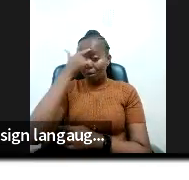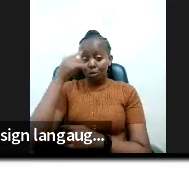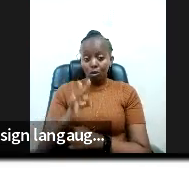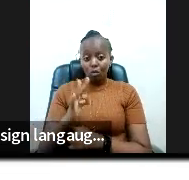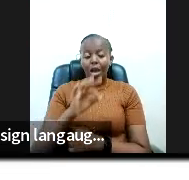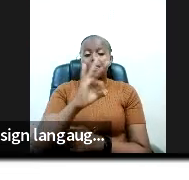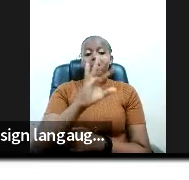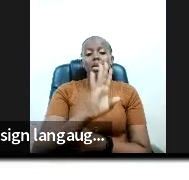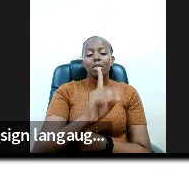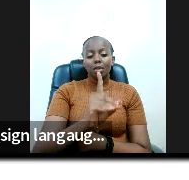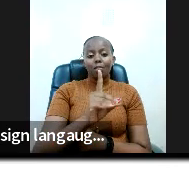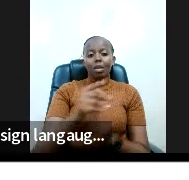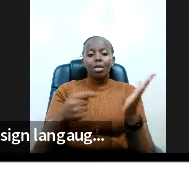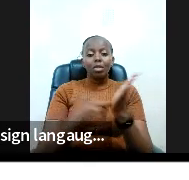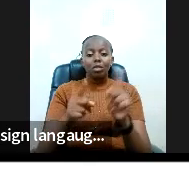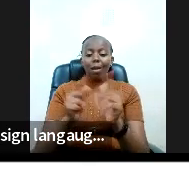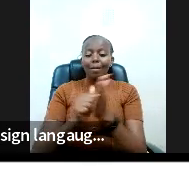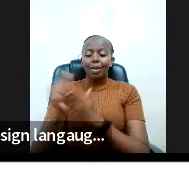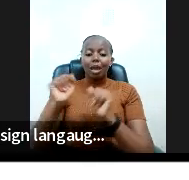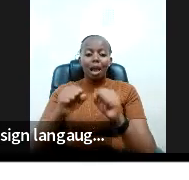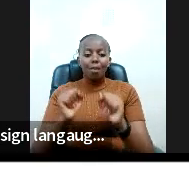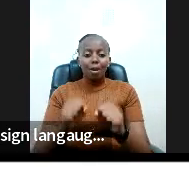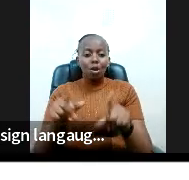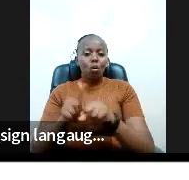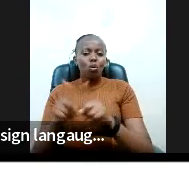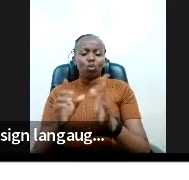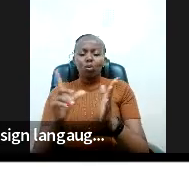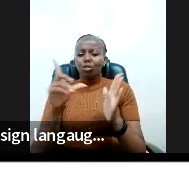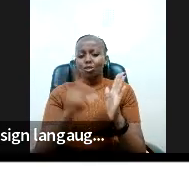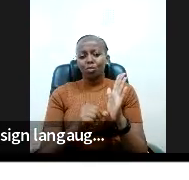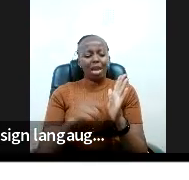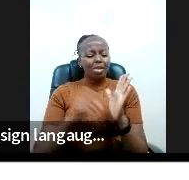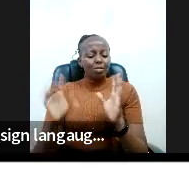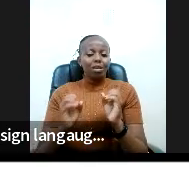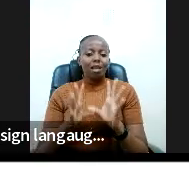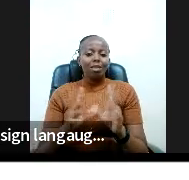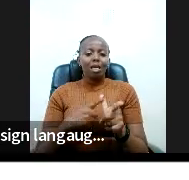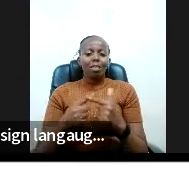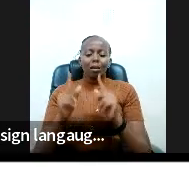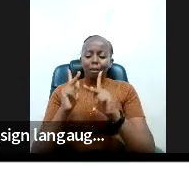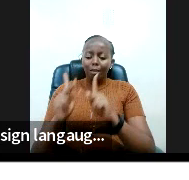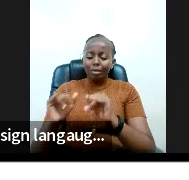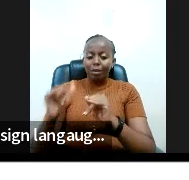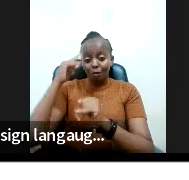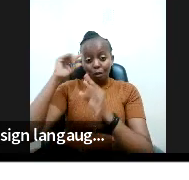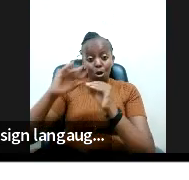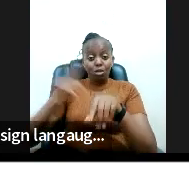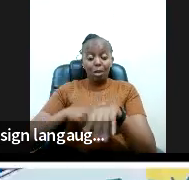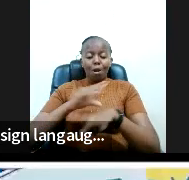3D technology and print ability. It's also cost-effective, durable, comfortable, and